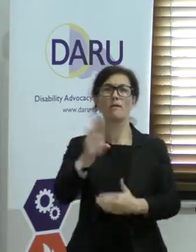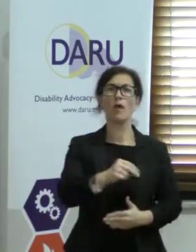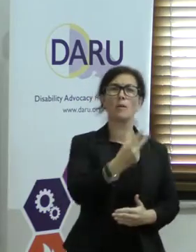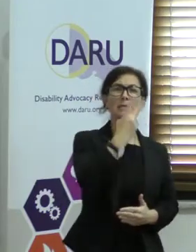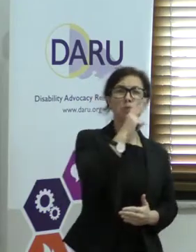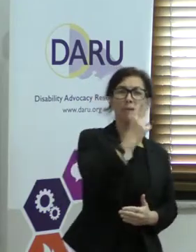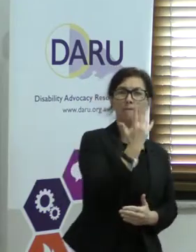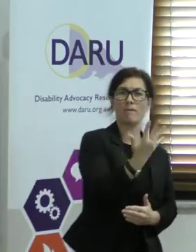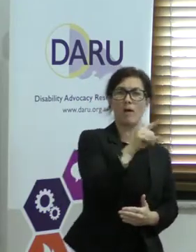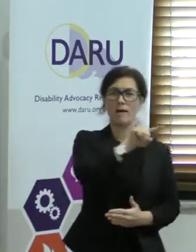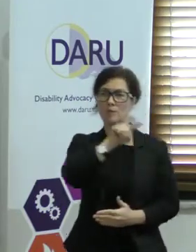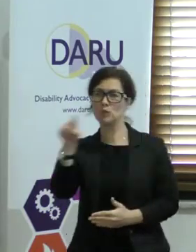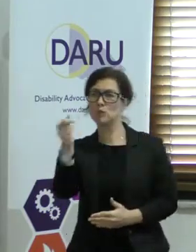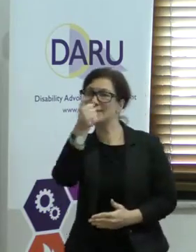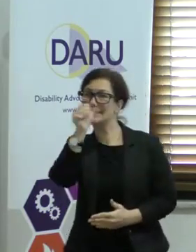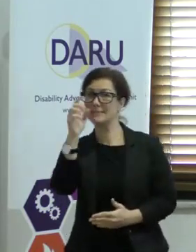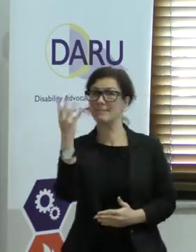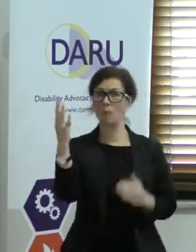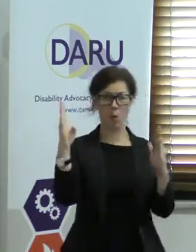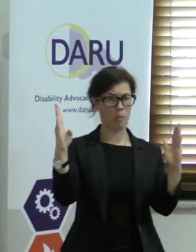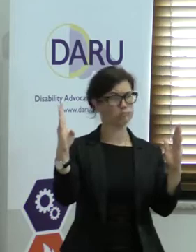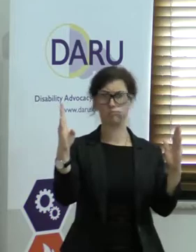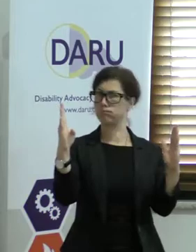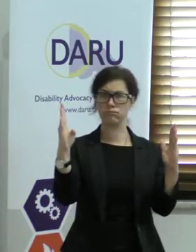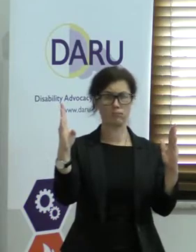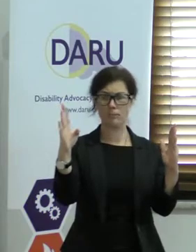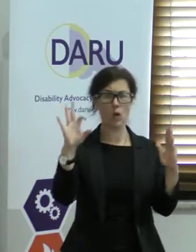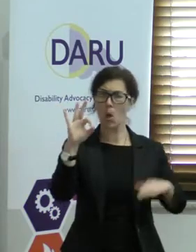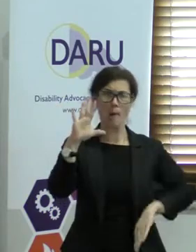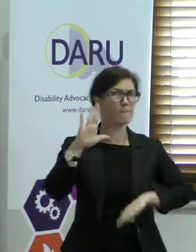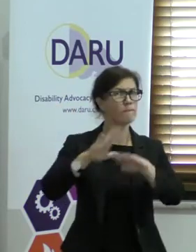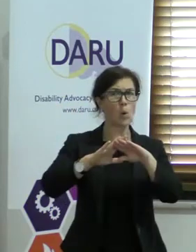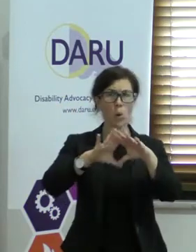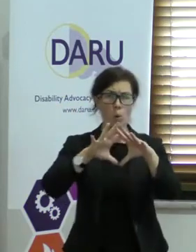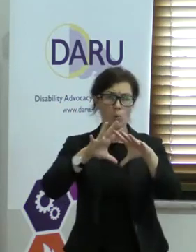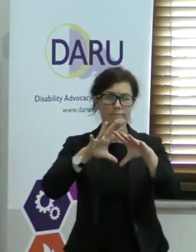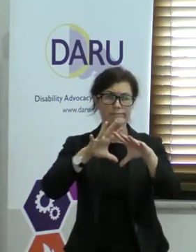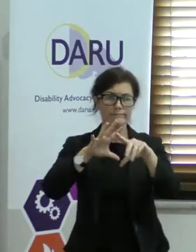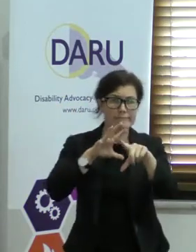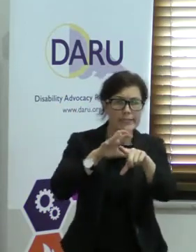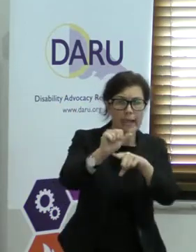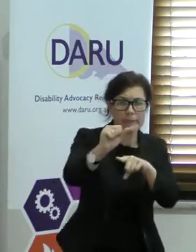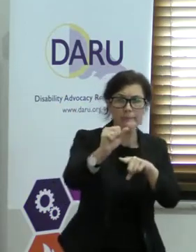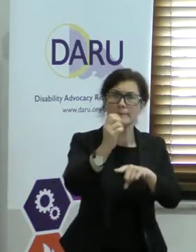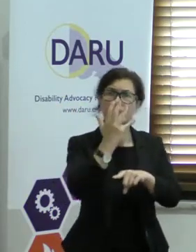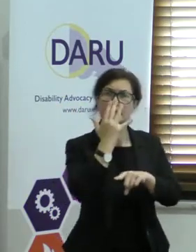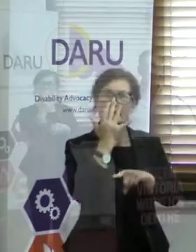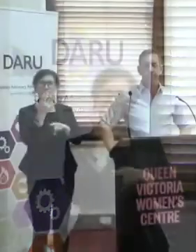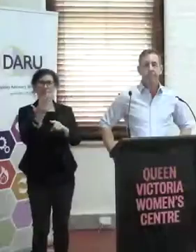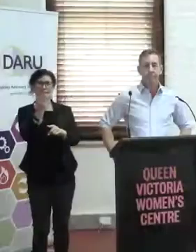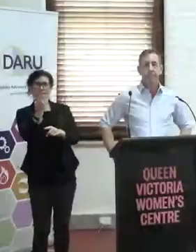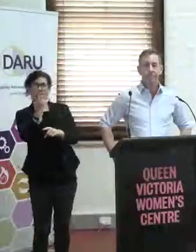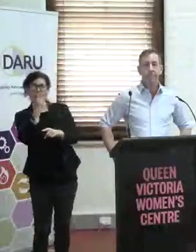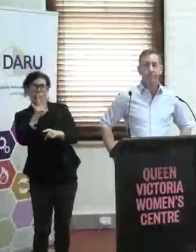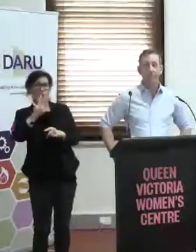25 to 64. It doesn't capture those age in the 40s, the